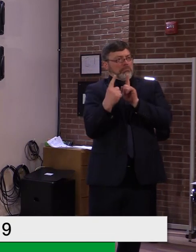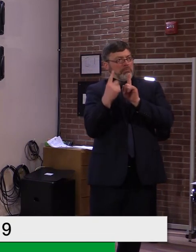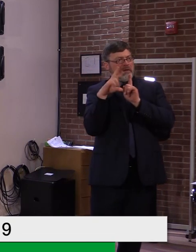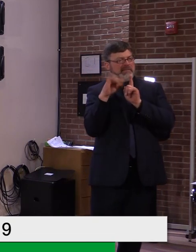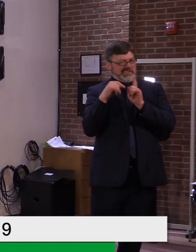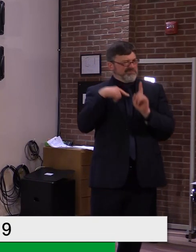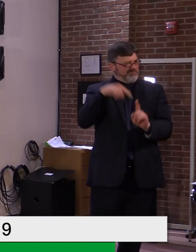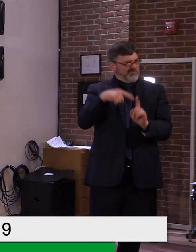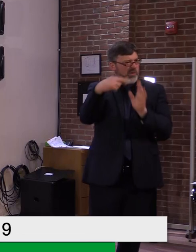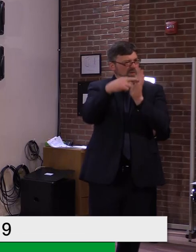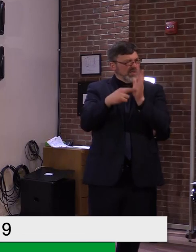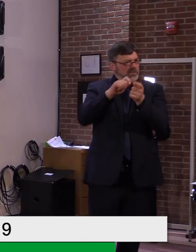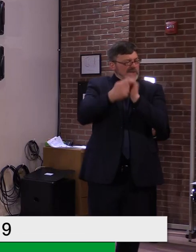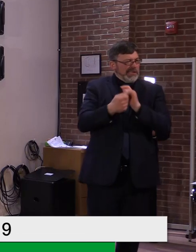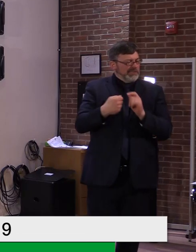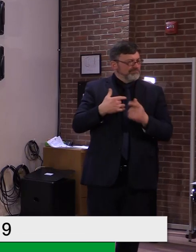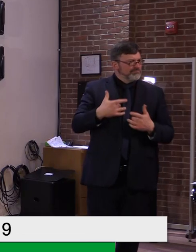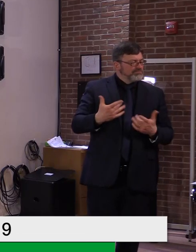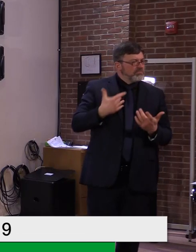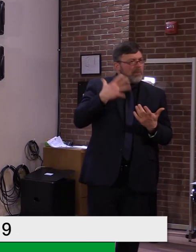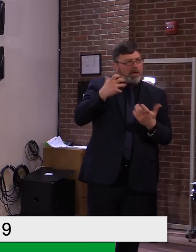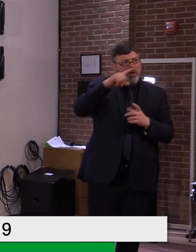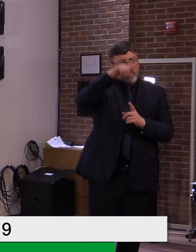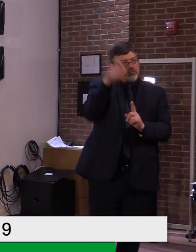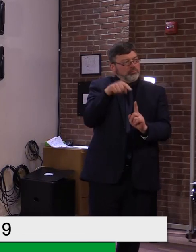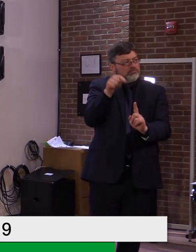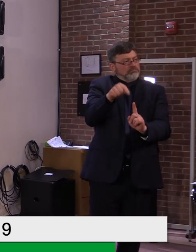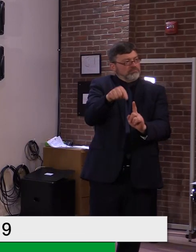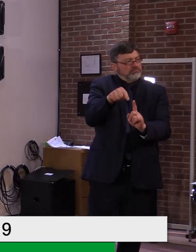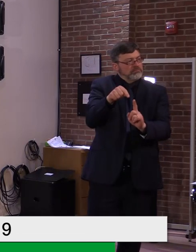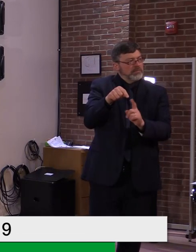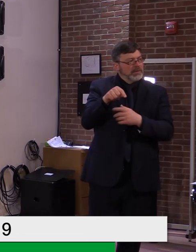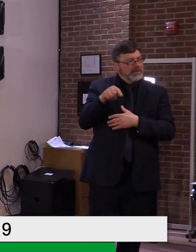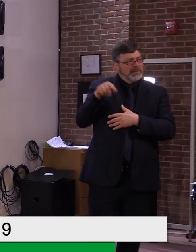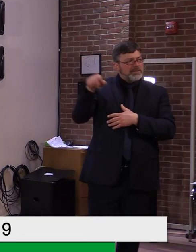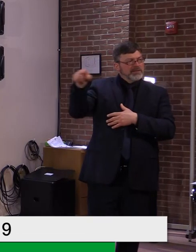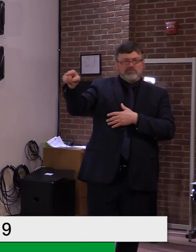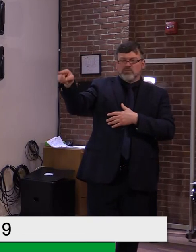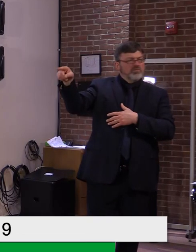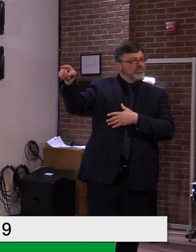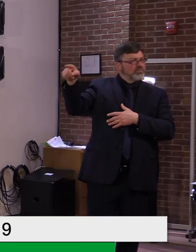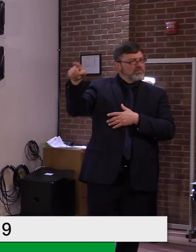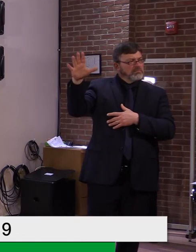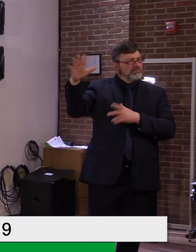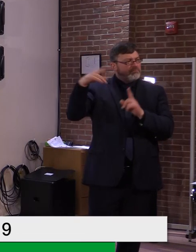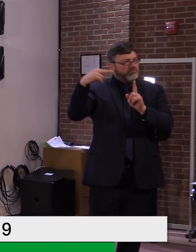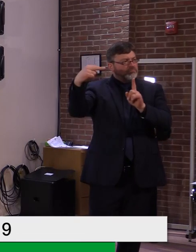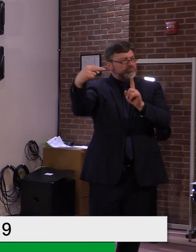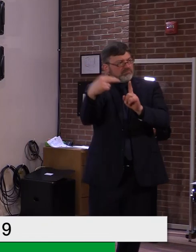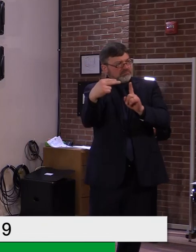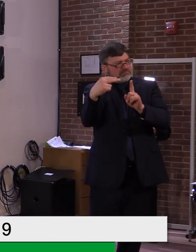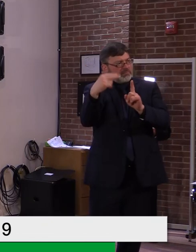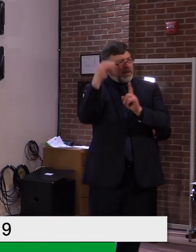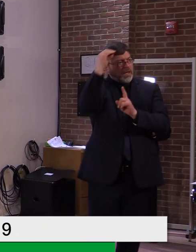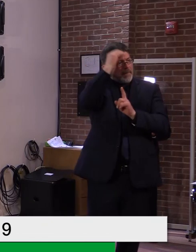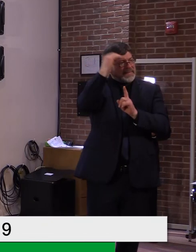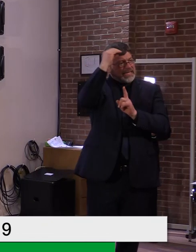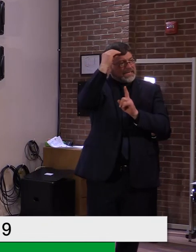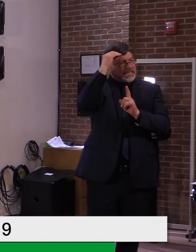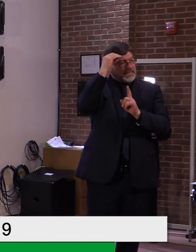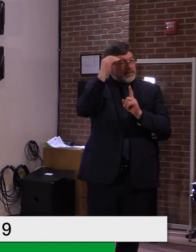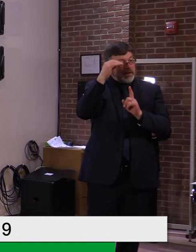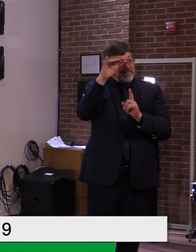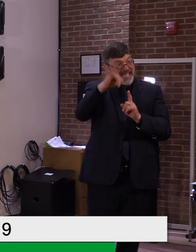you all had any other thoughts about it or had some time to think it over to see how that would apply to Vermont schools.